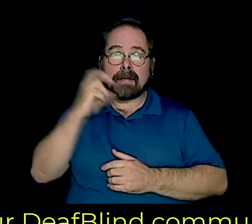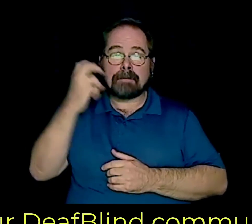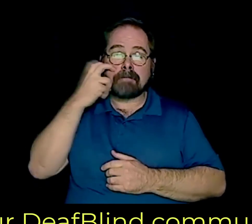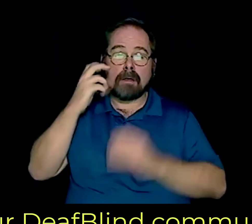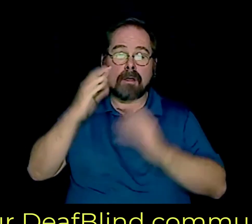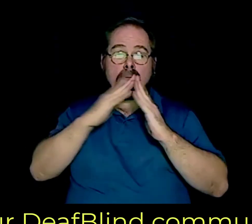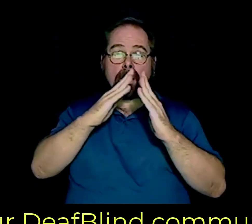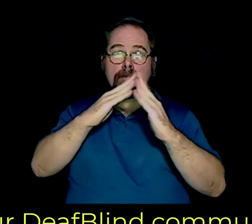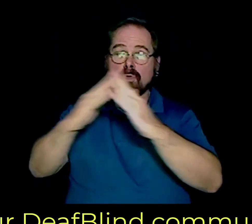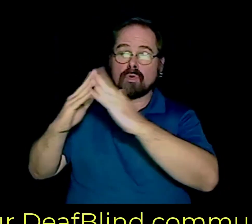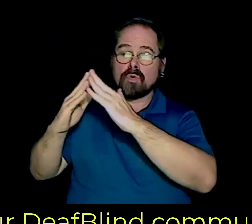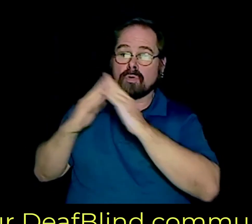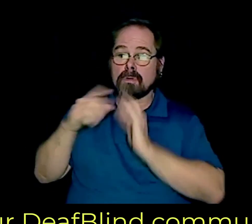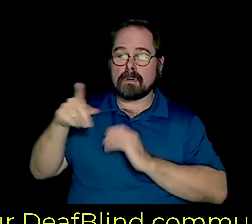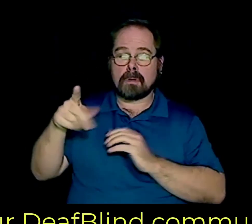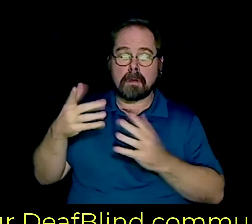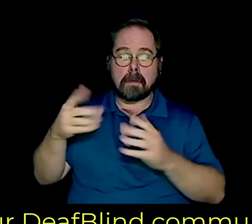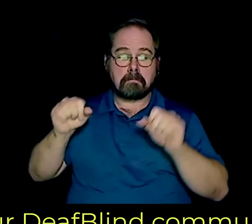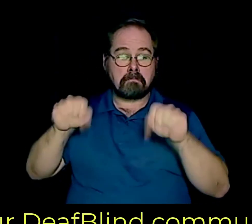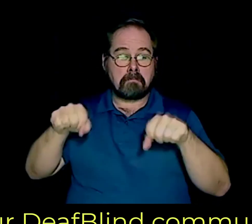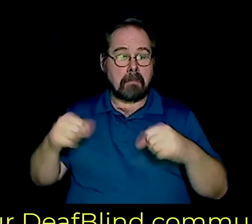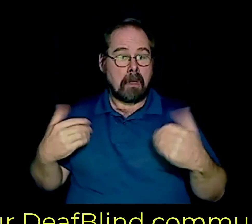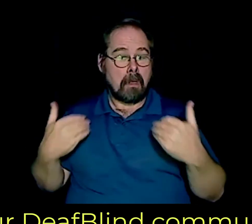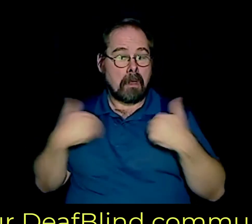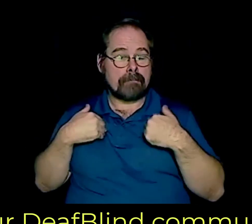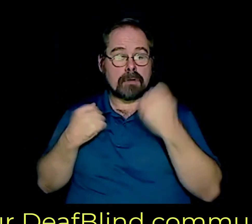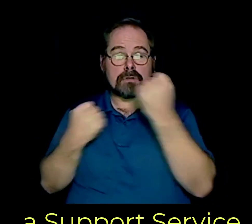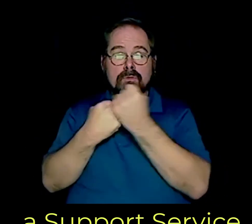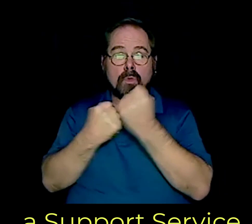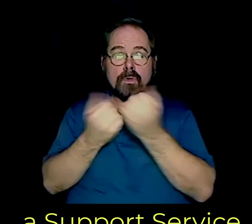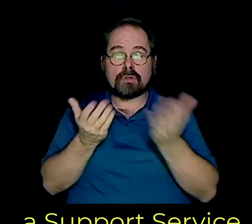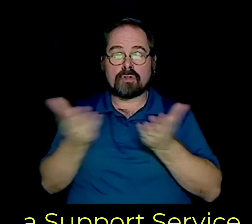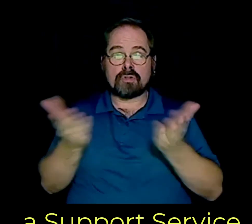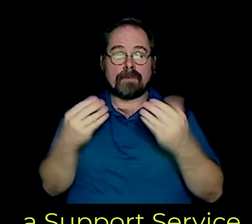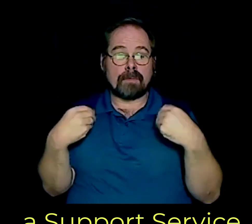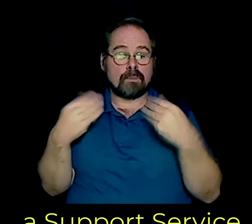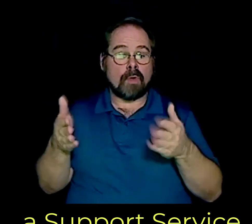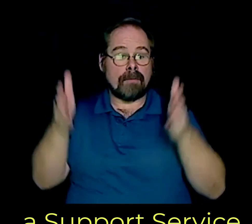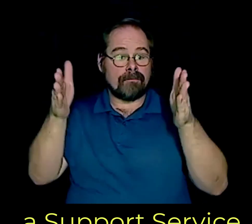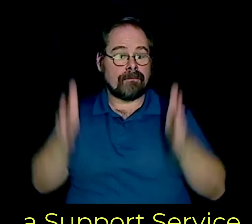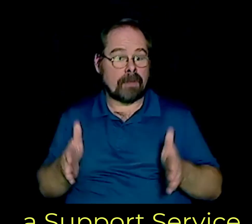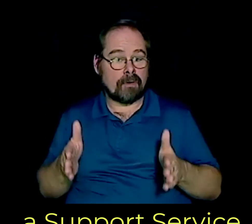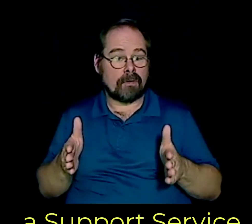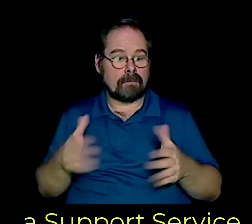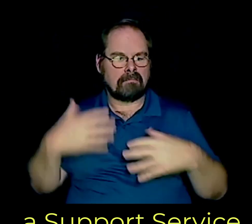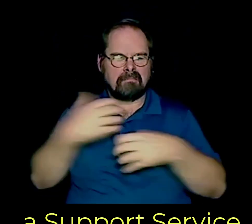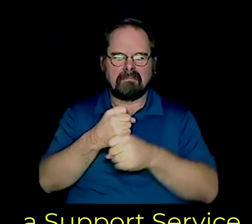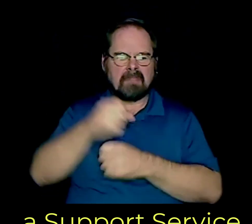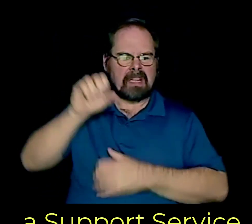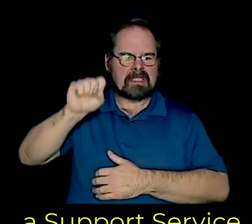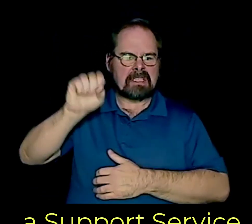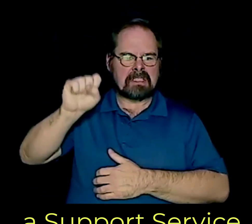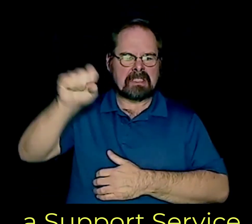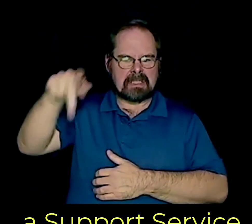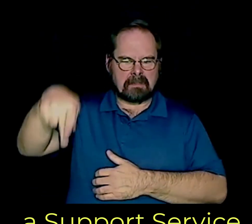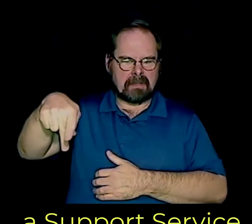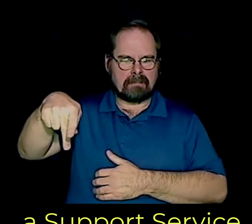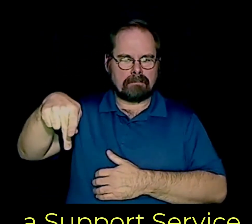Our deafblind community may have a support service provider, or SSP, with